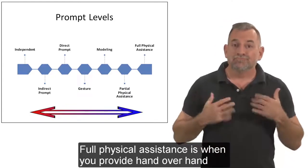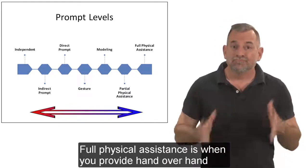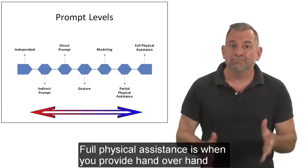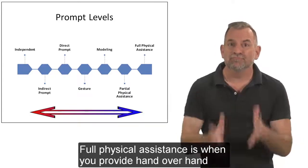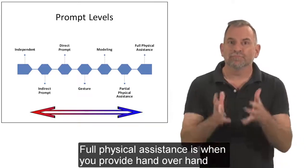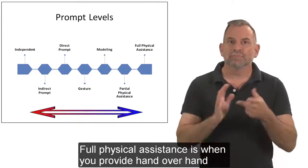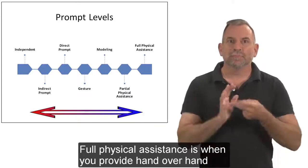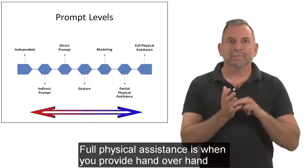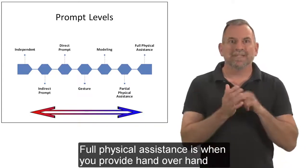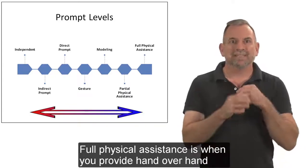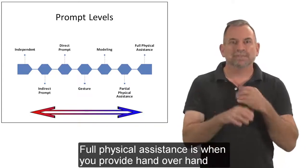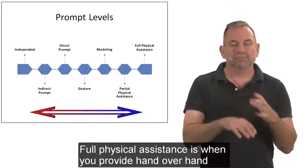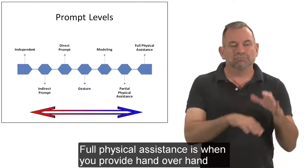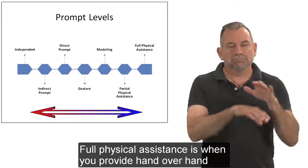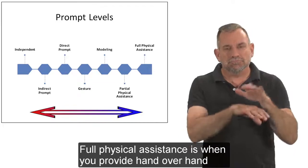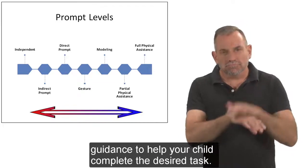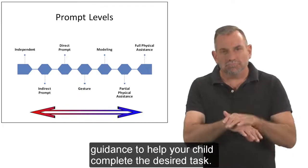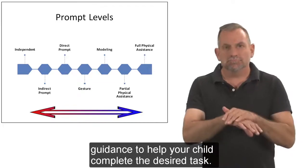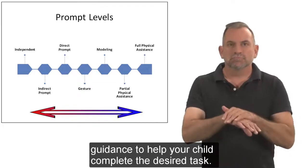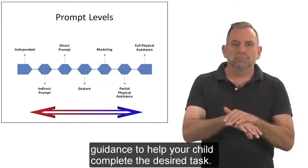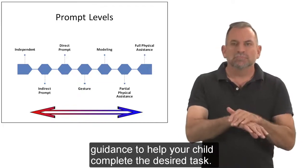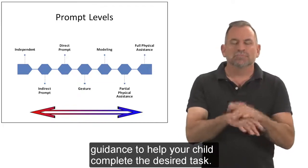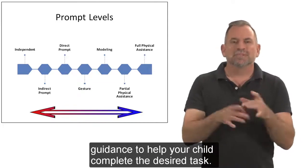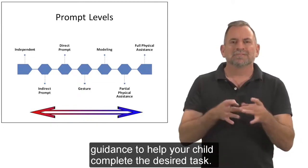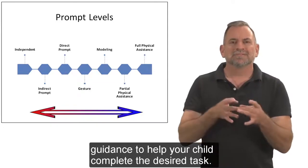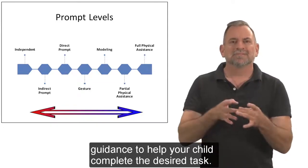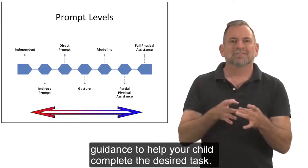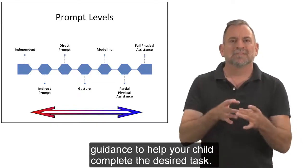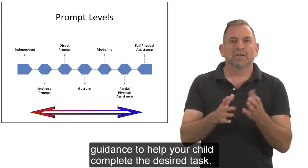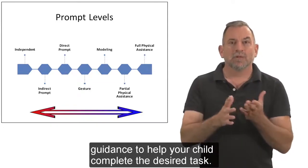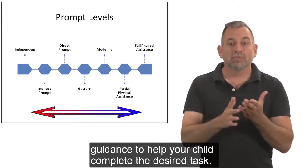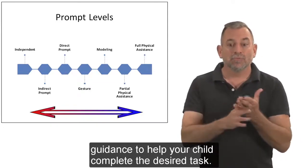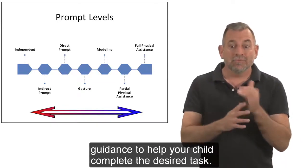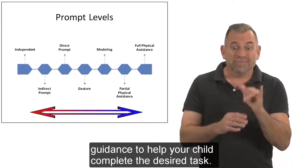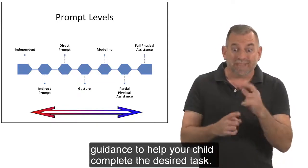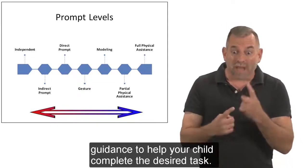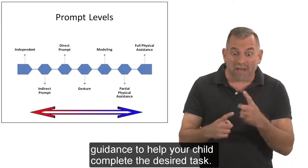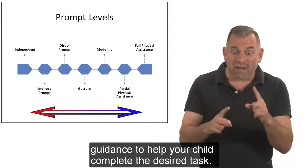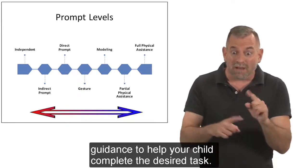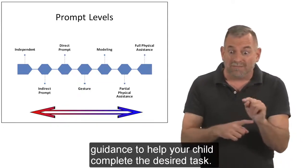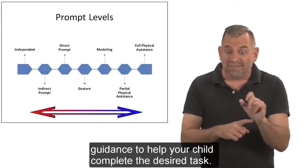you provide hand-over-hand guidance to help your child complete the desired task.